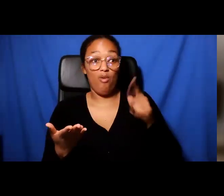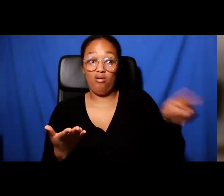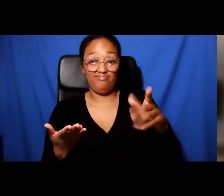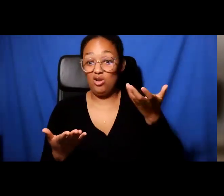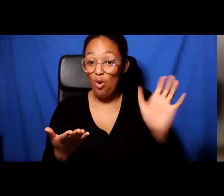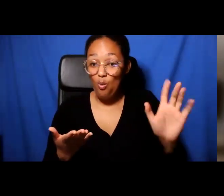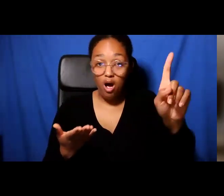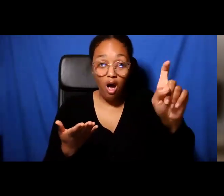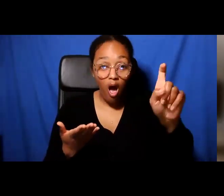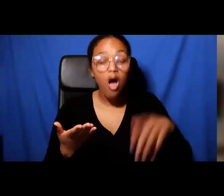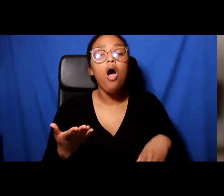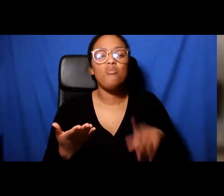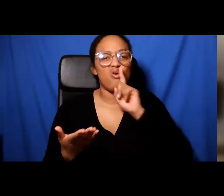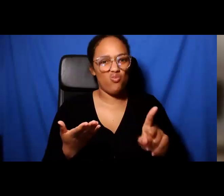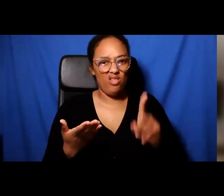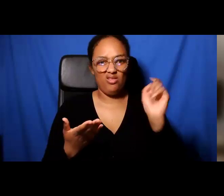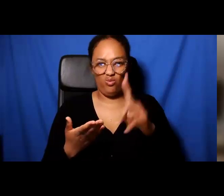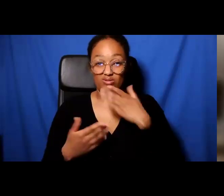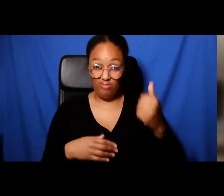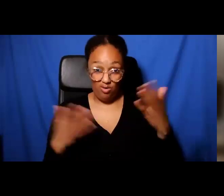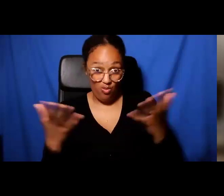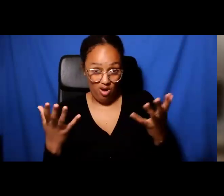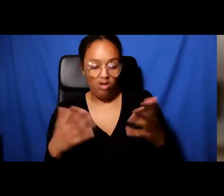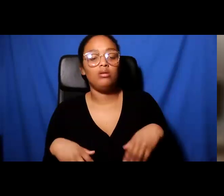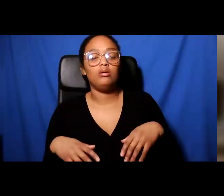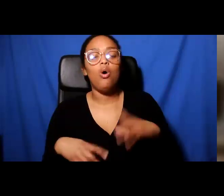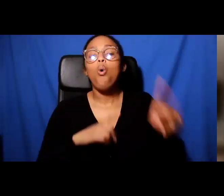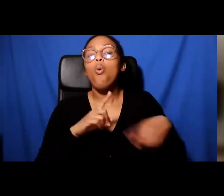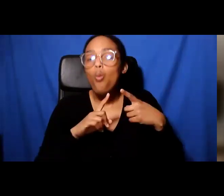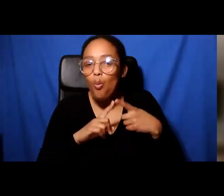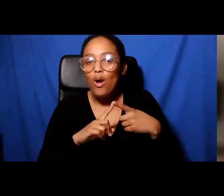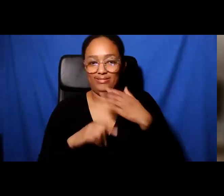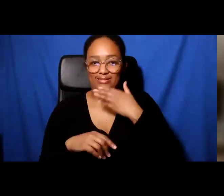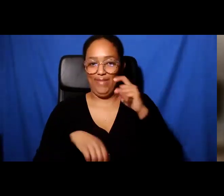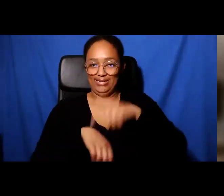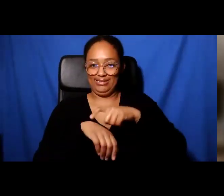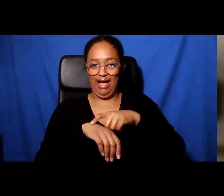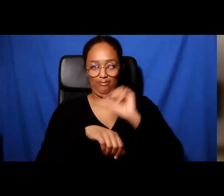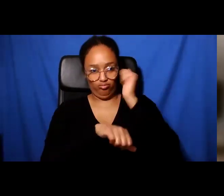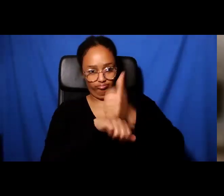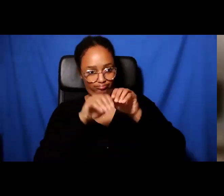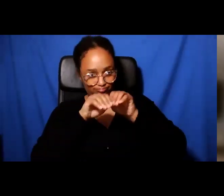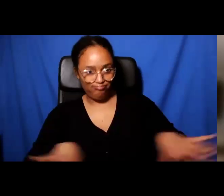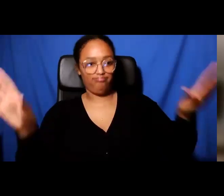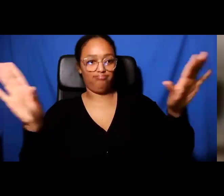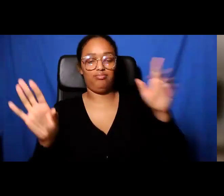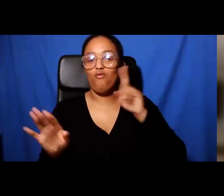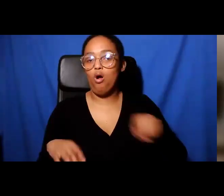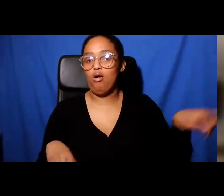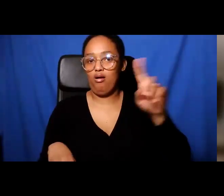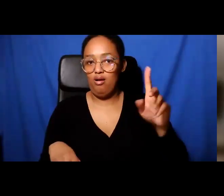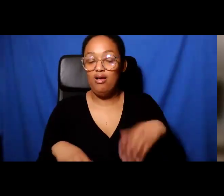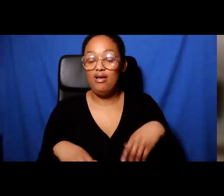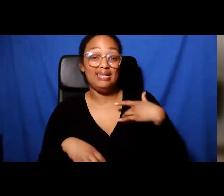have launched my product? In most cases, the product didn't fail, it's the timing that was wrong.